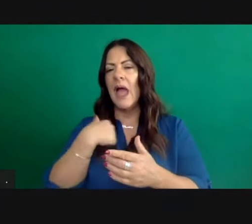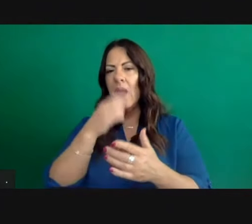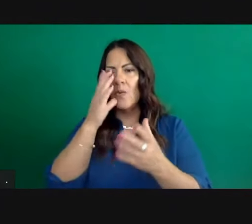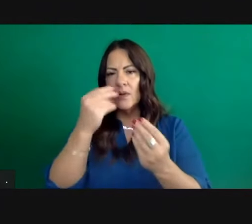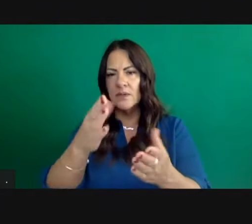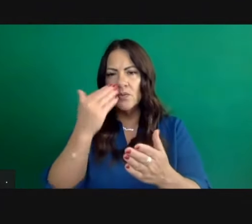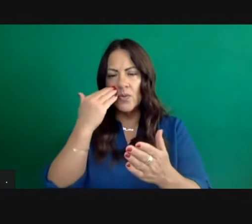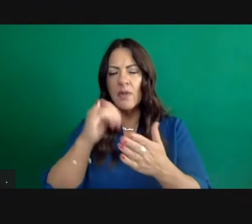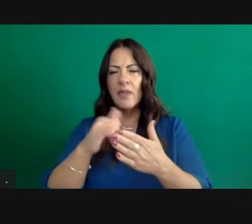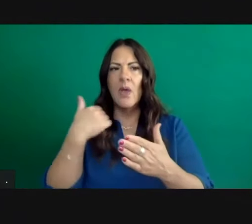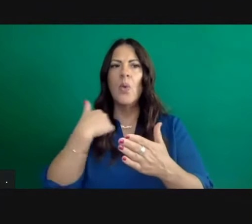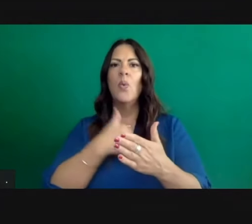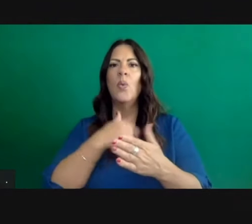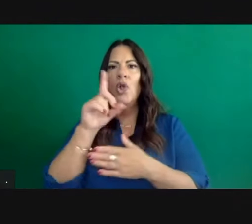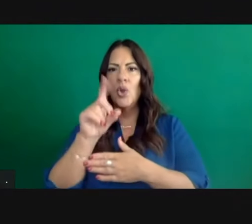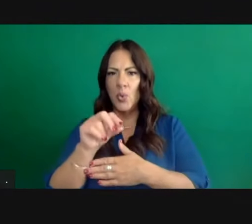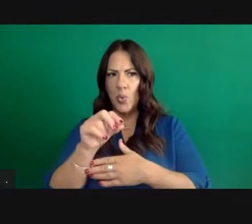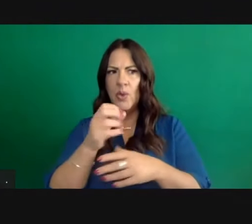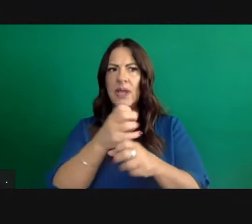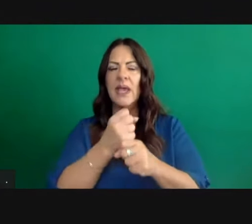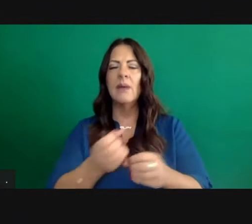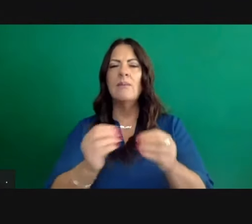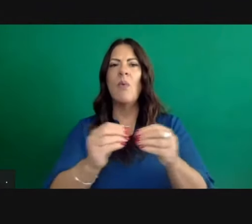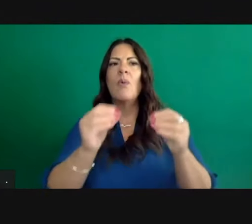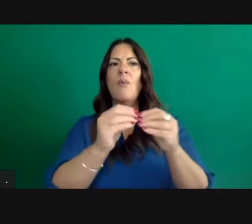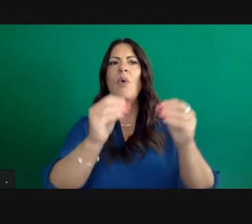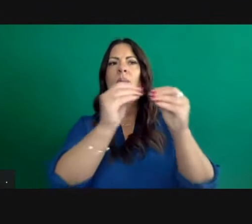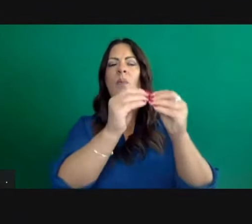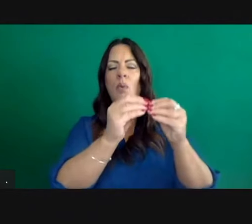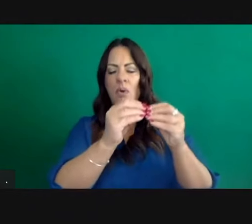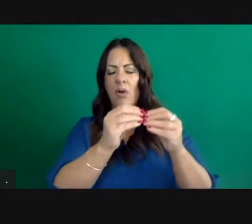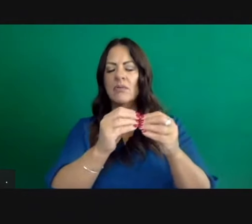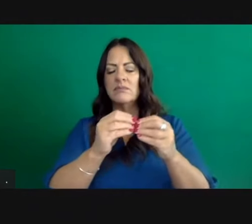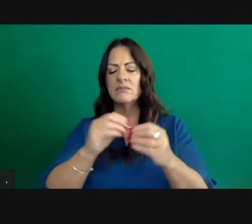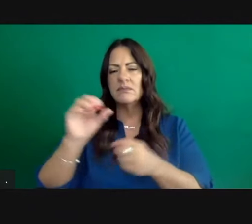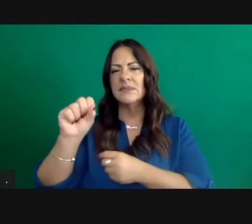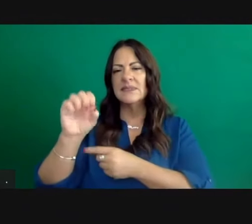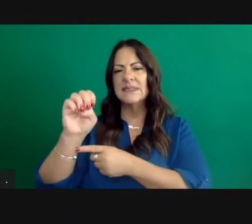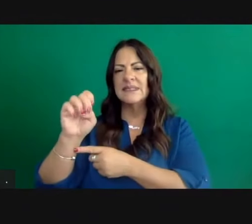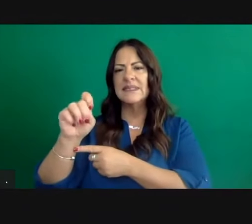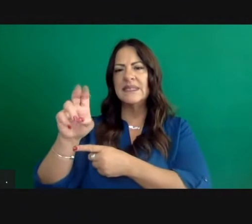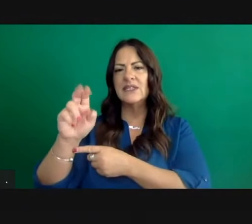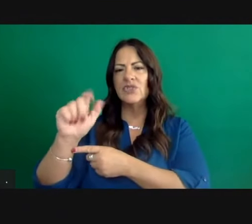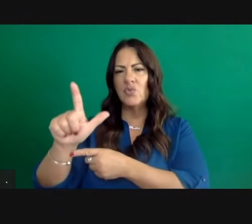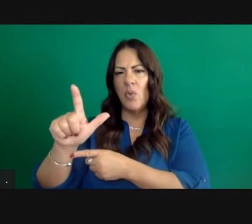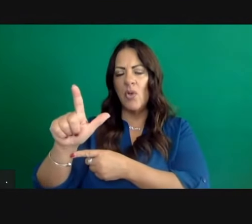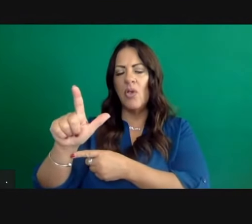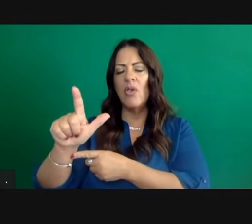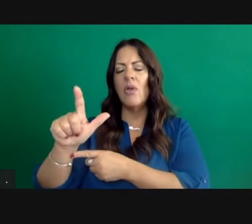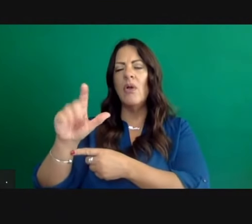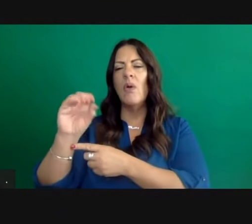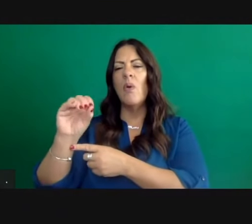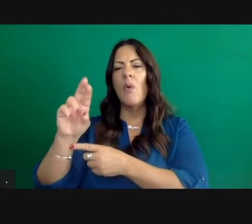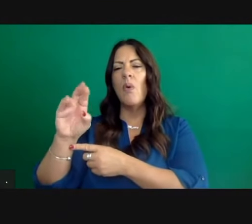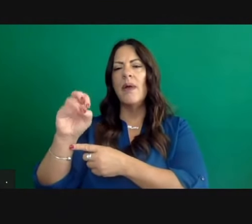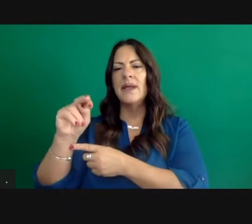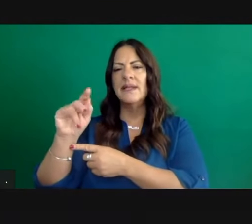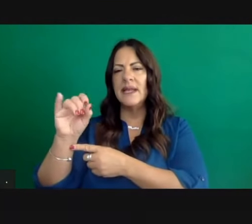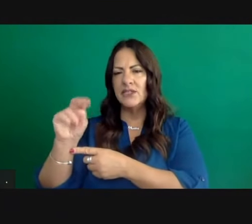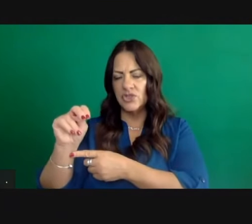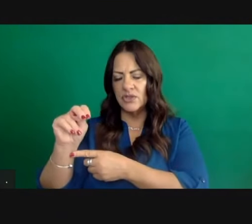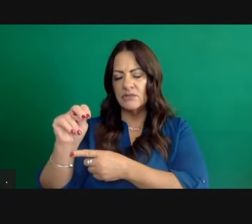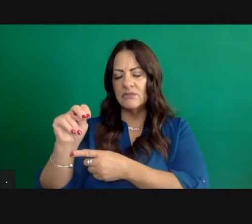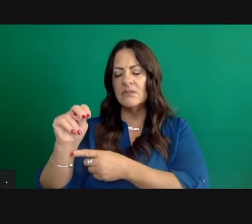are getting more and more of the sexual orientation, gender identity data attached to our